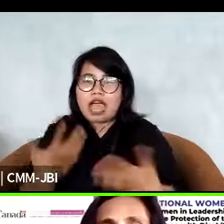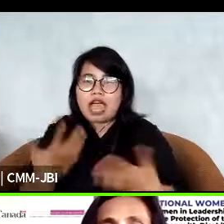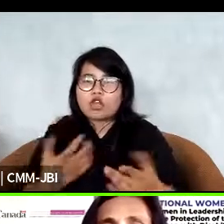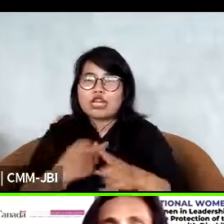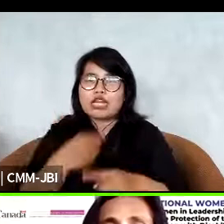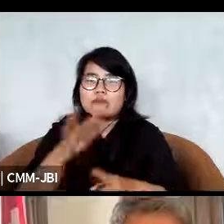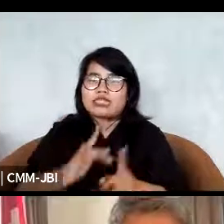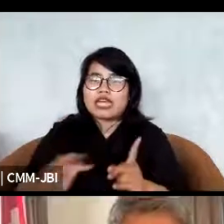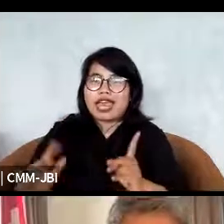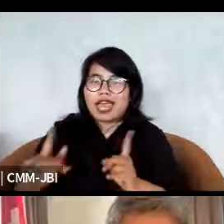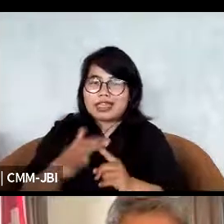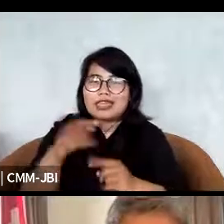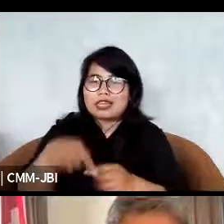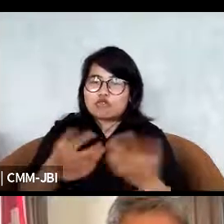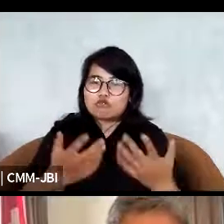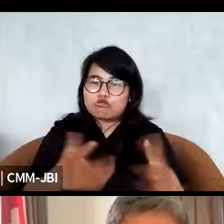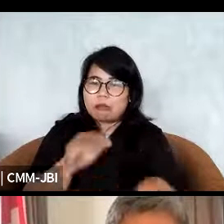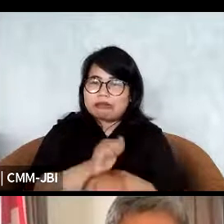Muksin